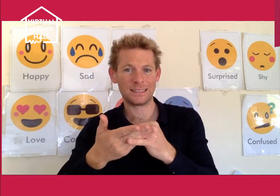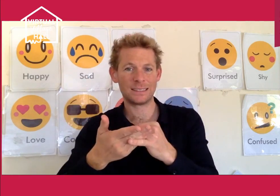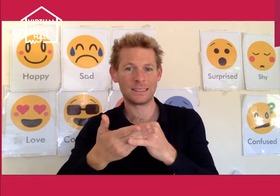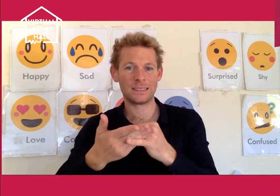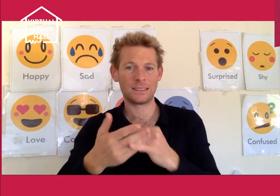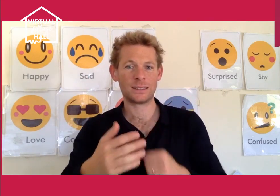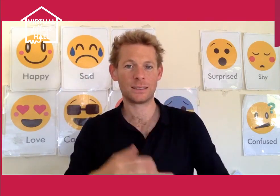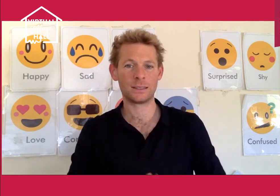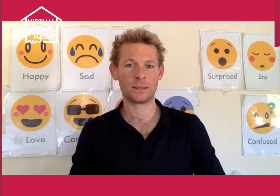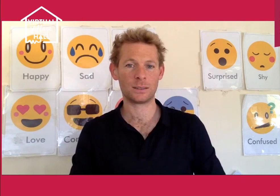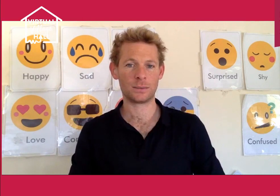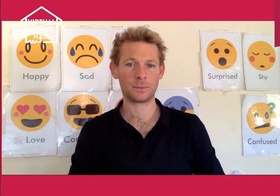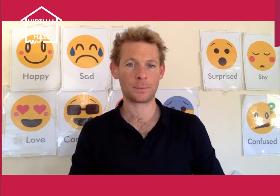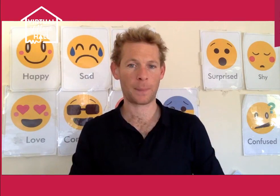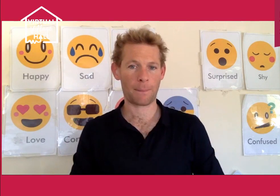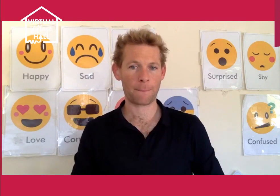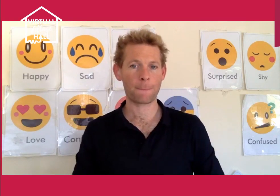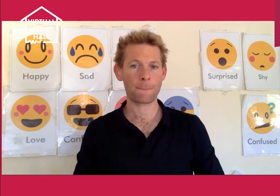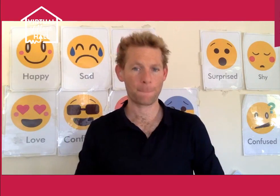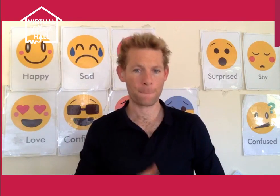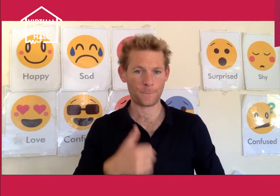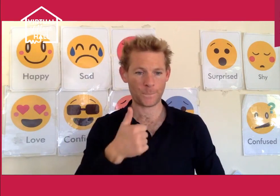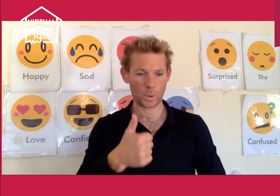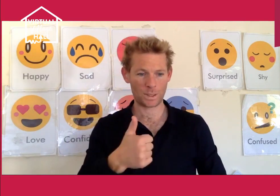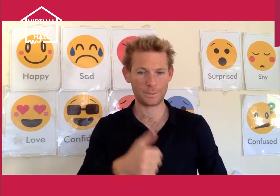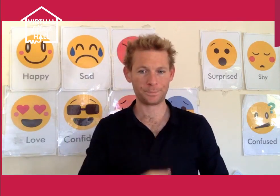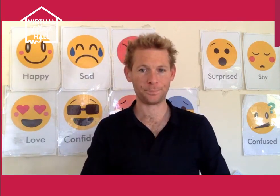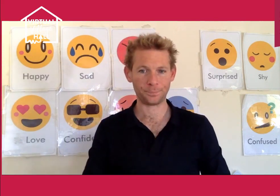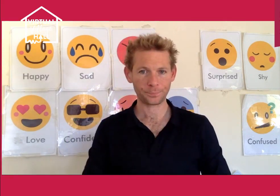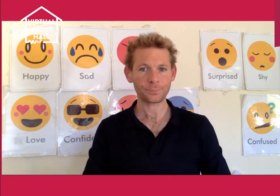Now, in sign language, the sign for what goes at the end of the sentence.